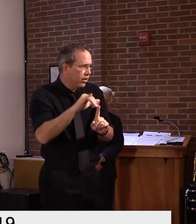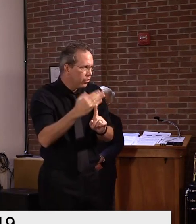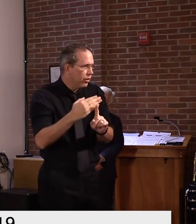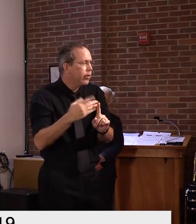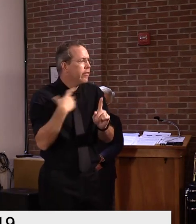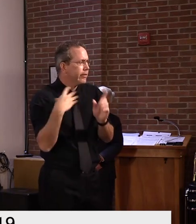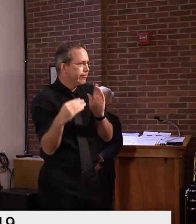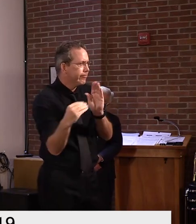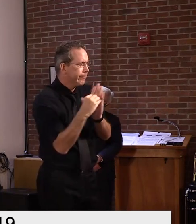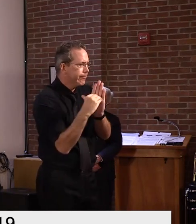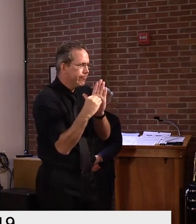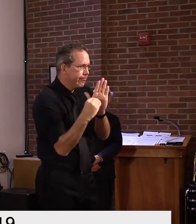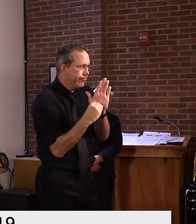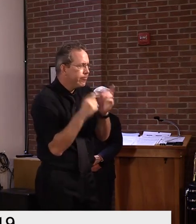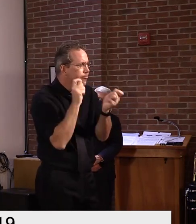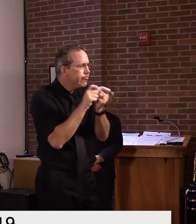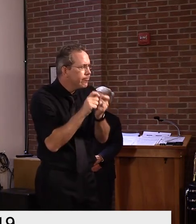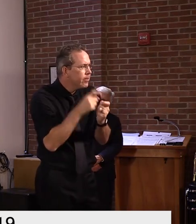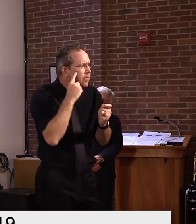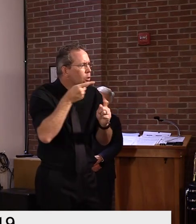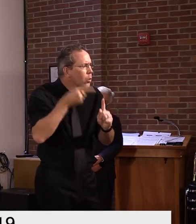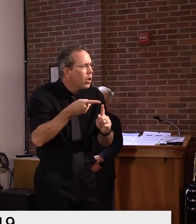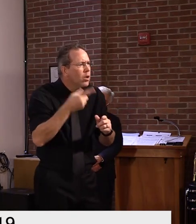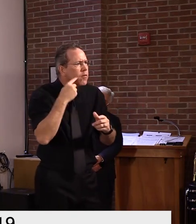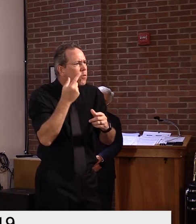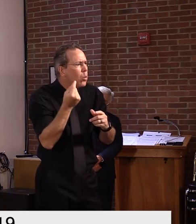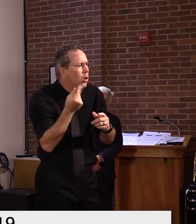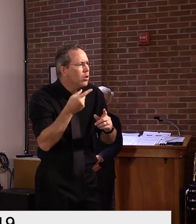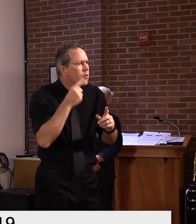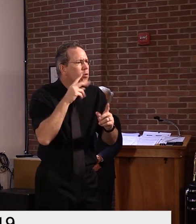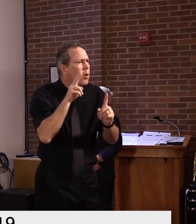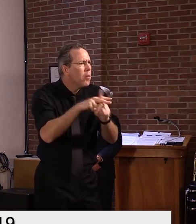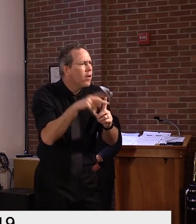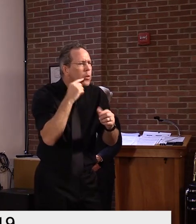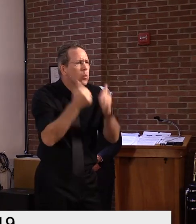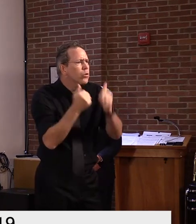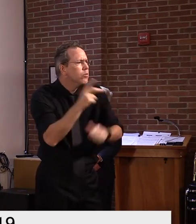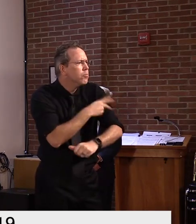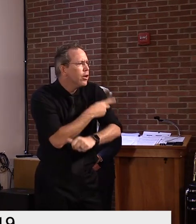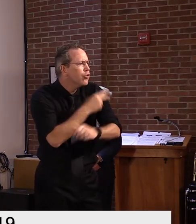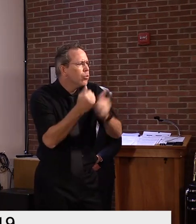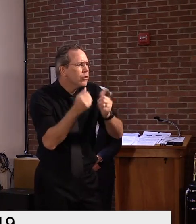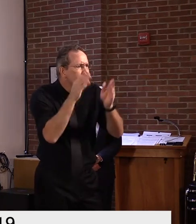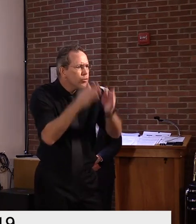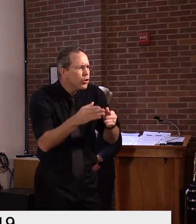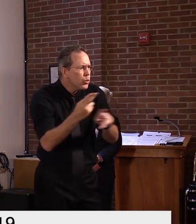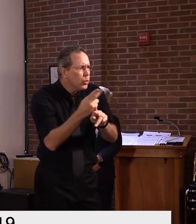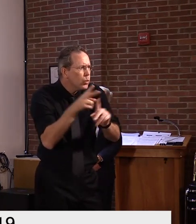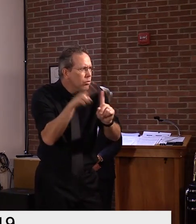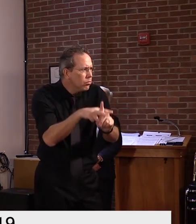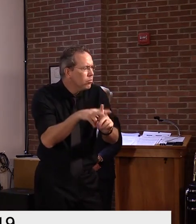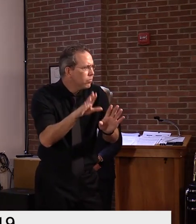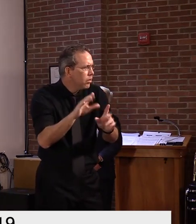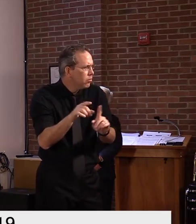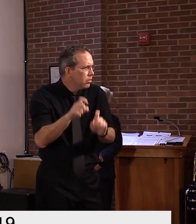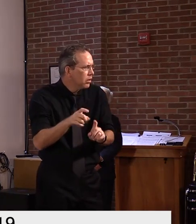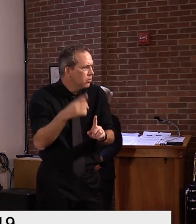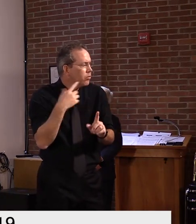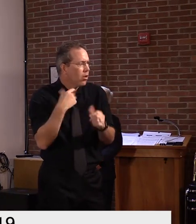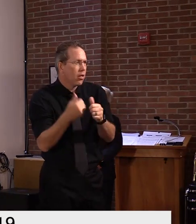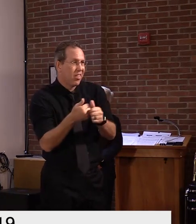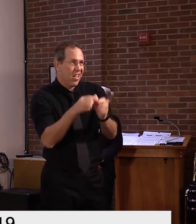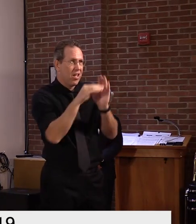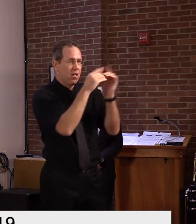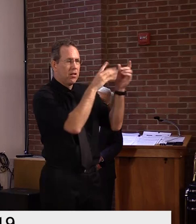and timing and things of that sort. So I do want Vermonters to have trust in that